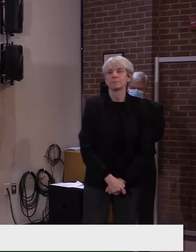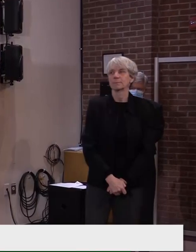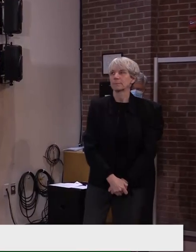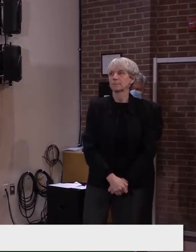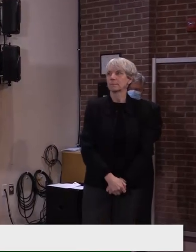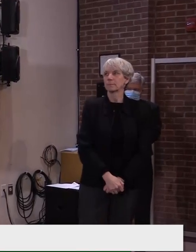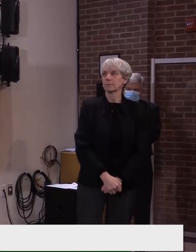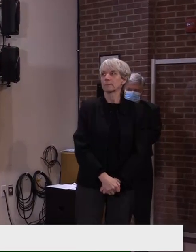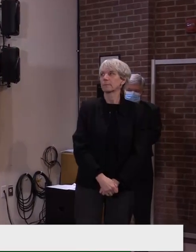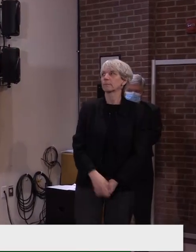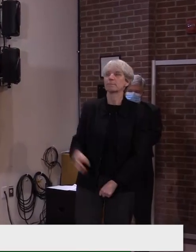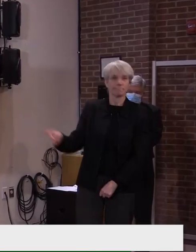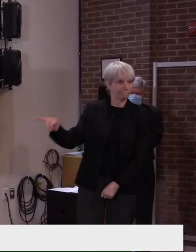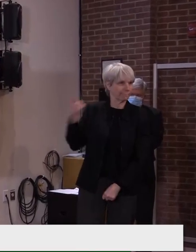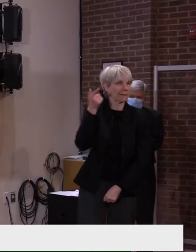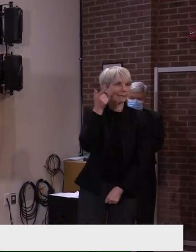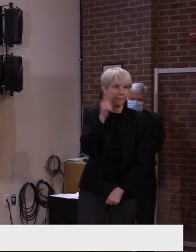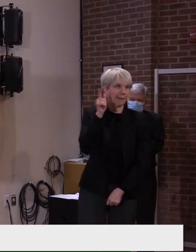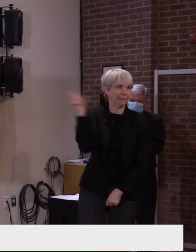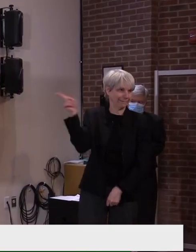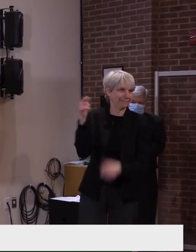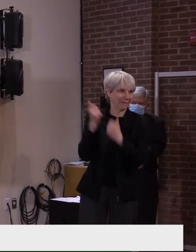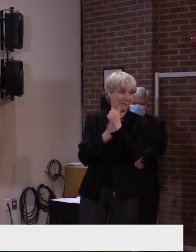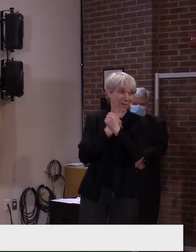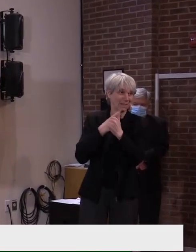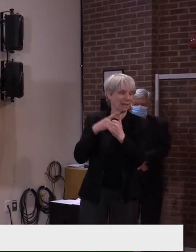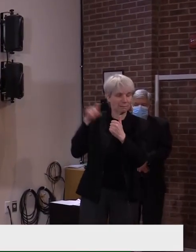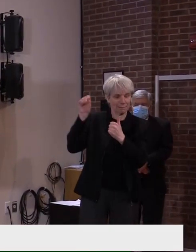And ditto to all of that. The